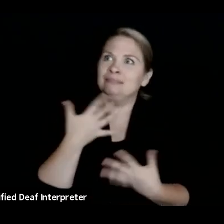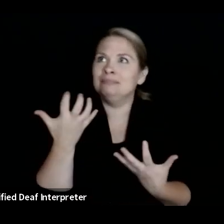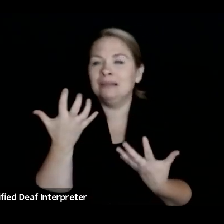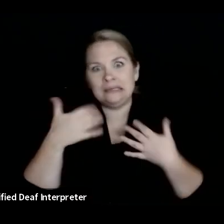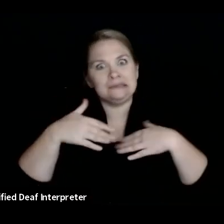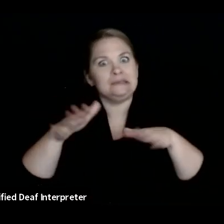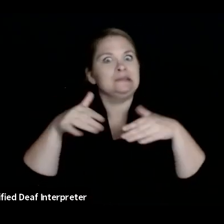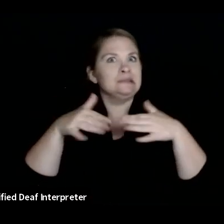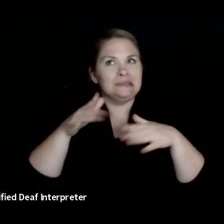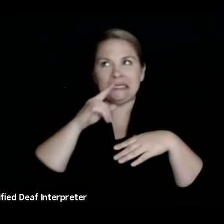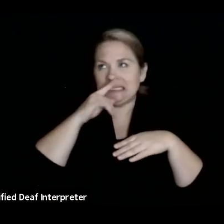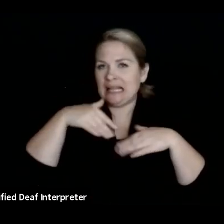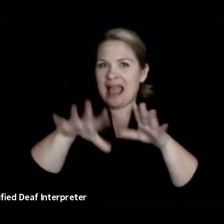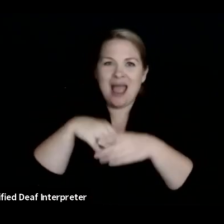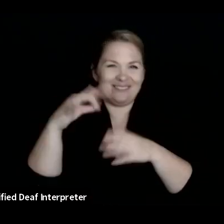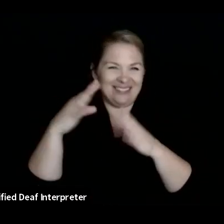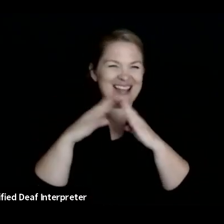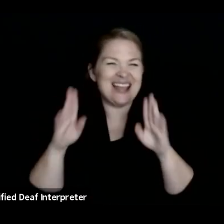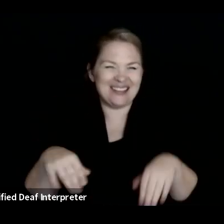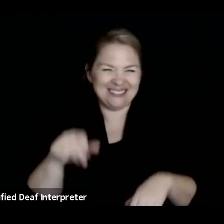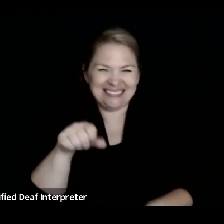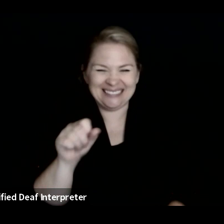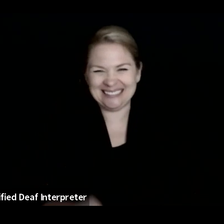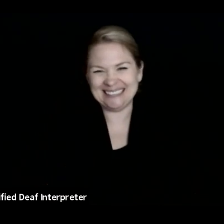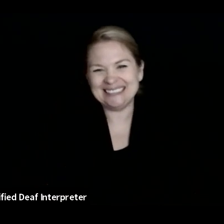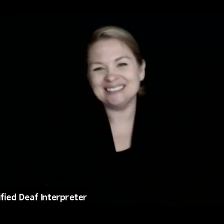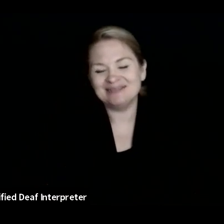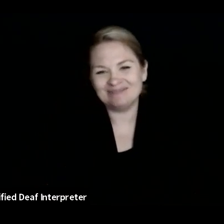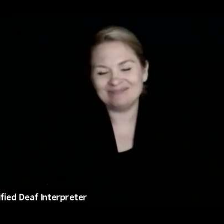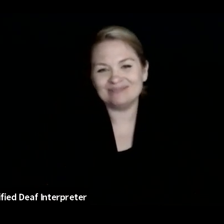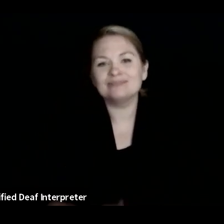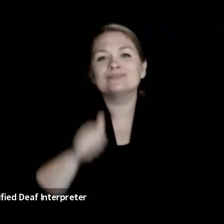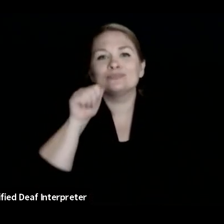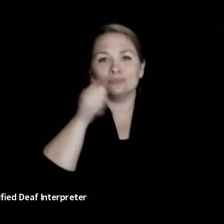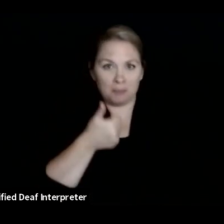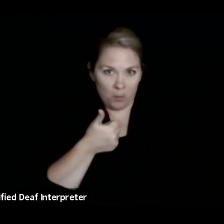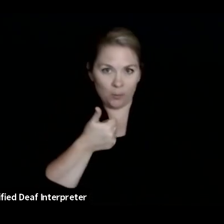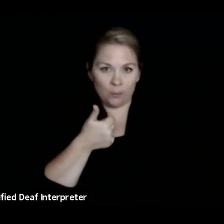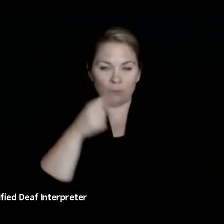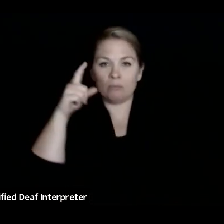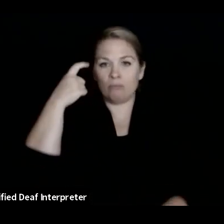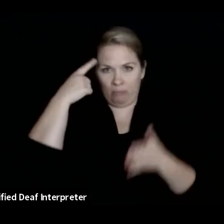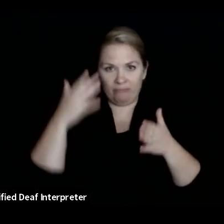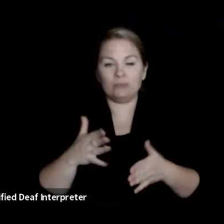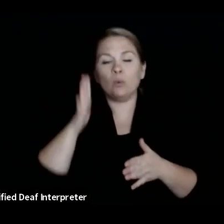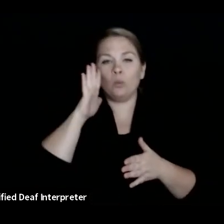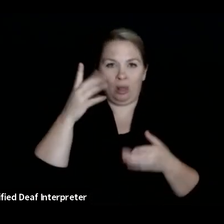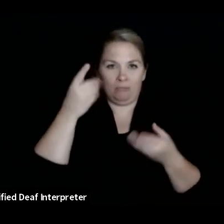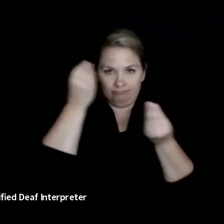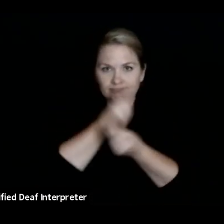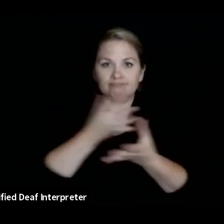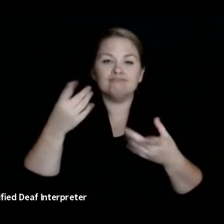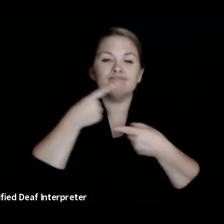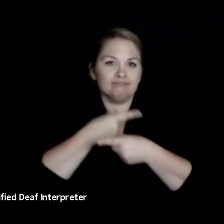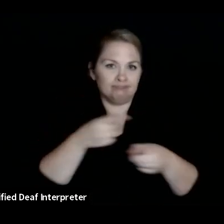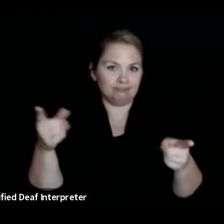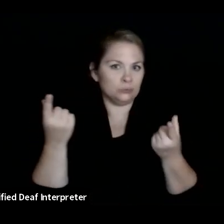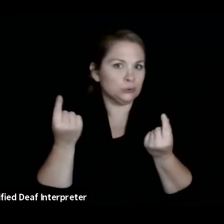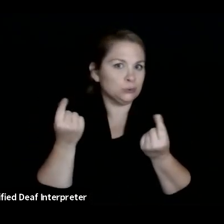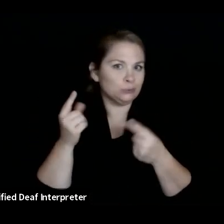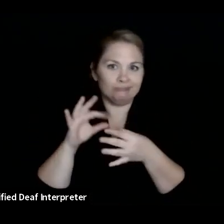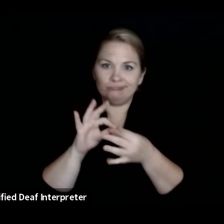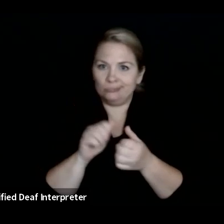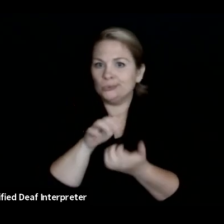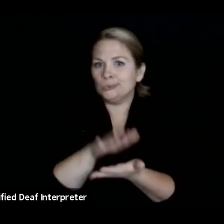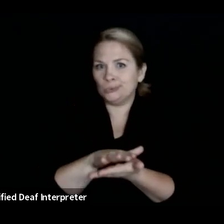making an announcement about that tomorrow, and so I will let him make that announcement. I